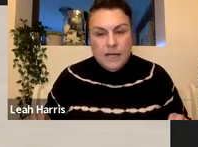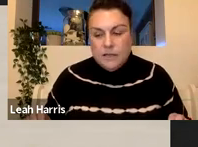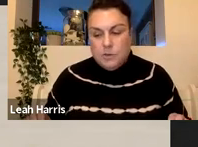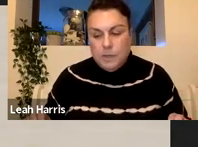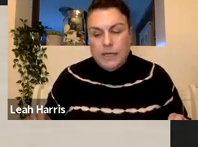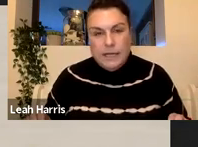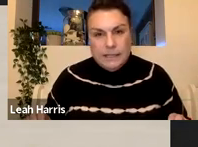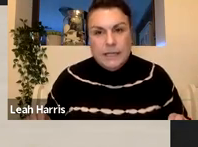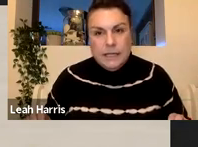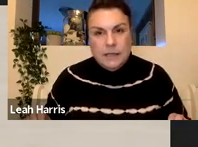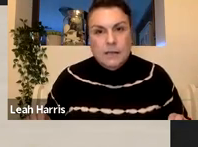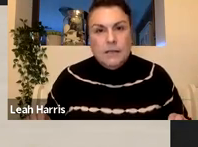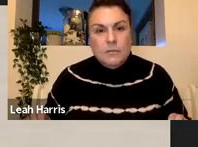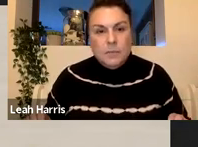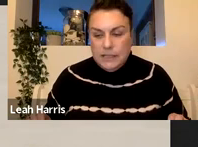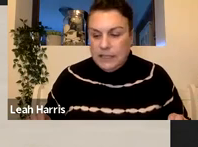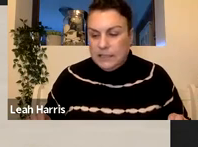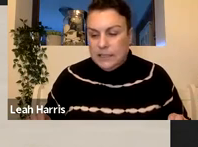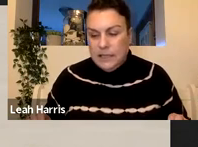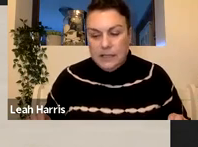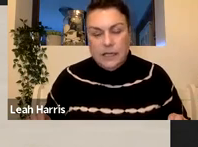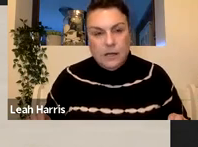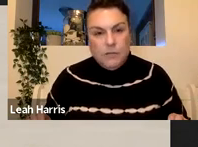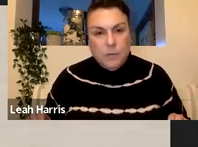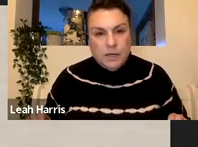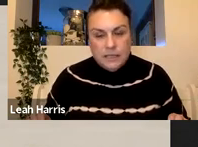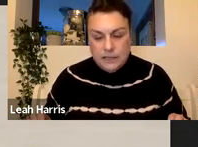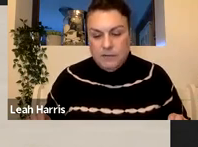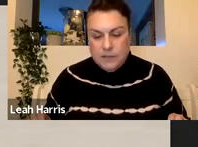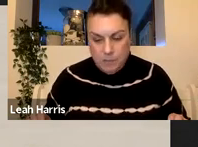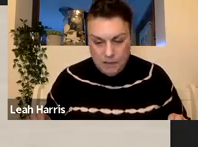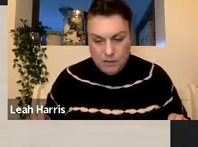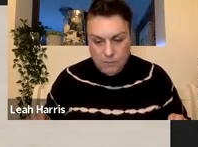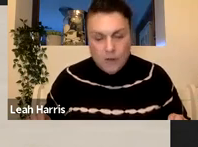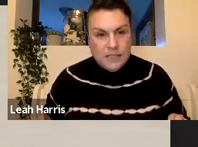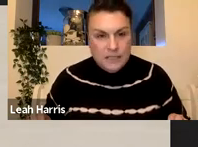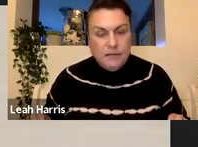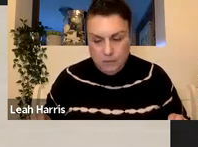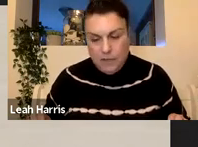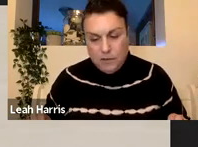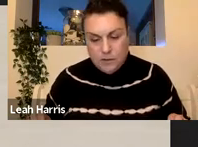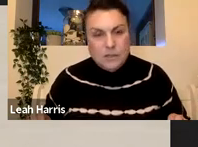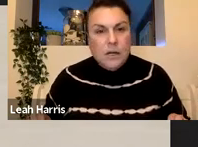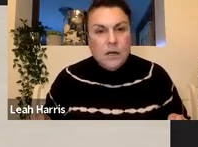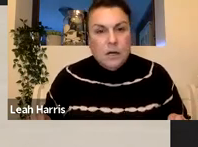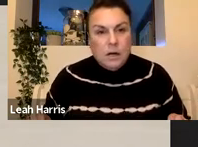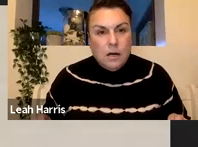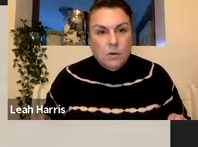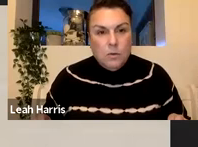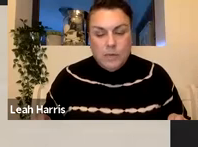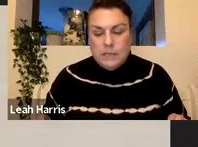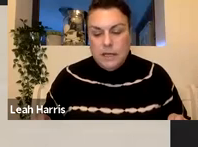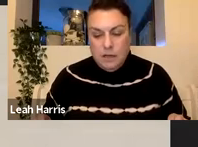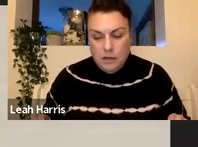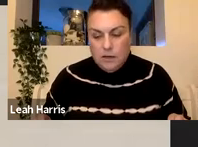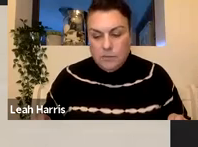may 2018 police killing of marcus davis peter marcus david peters uh